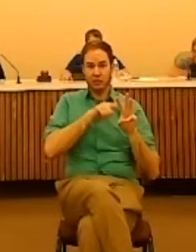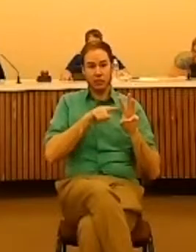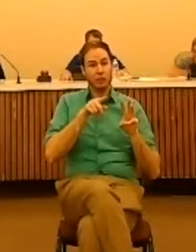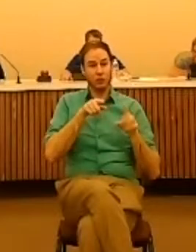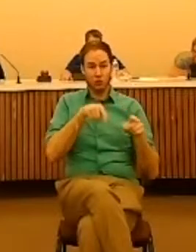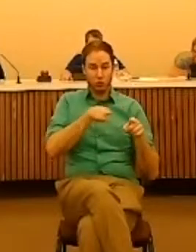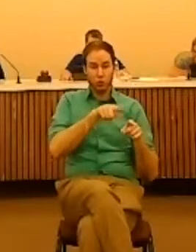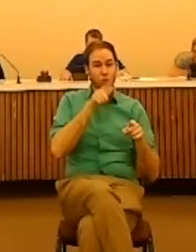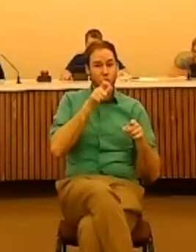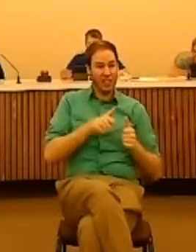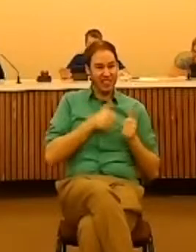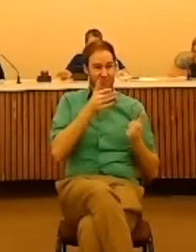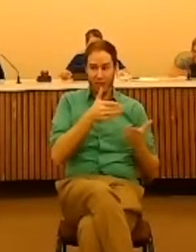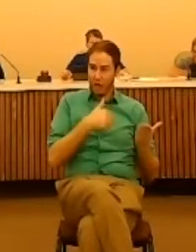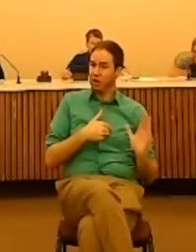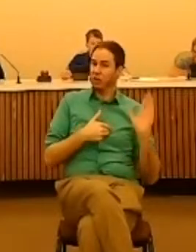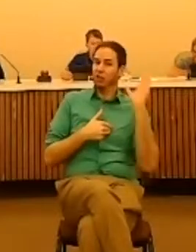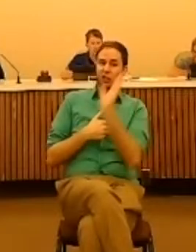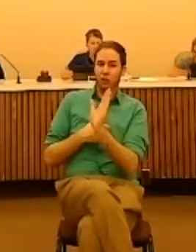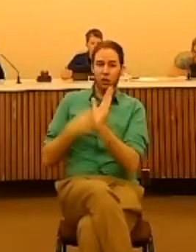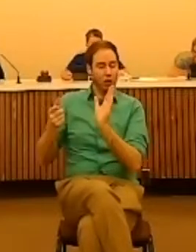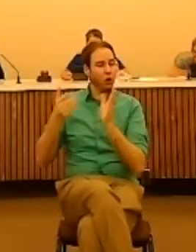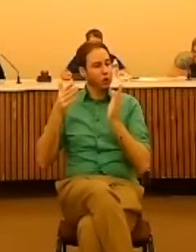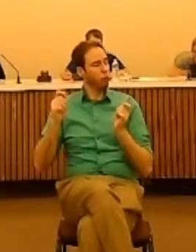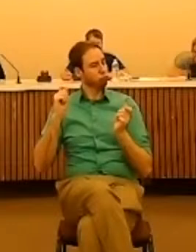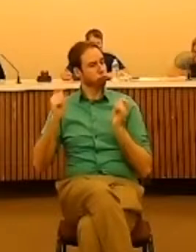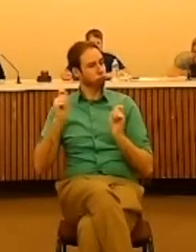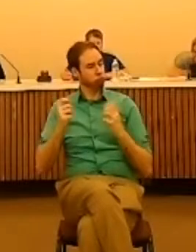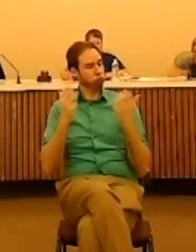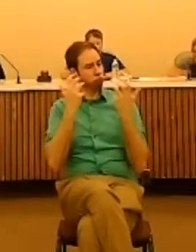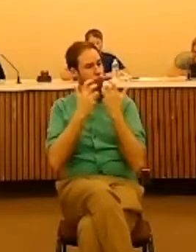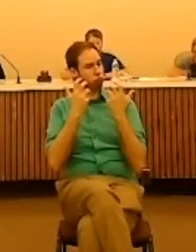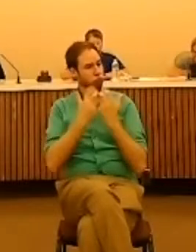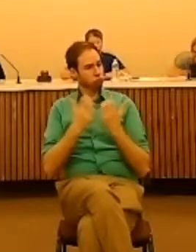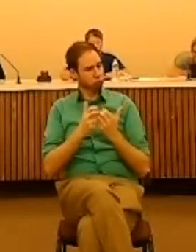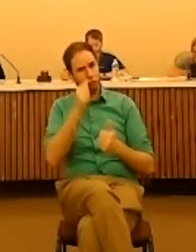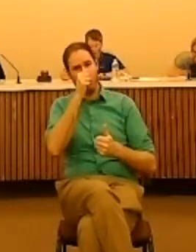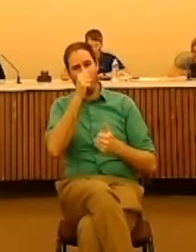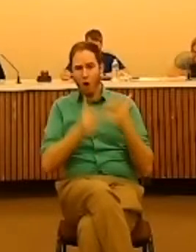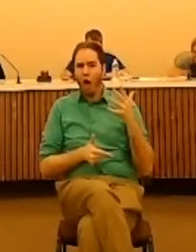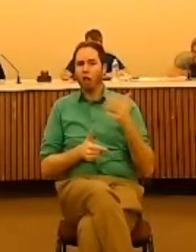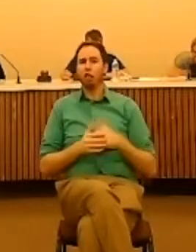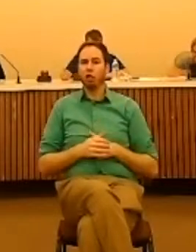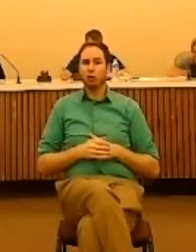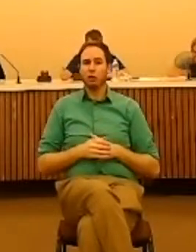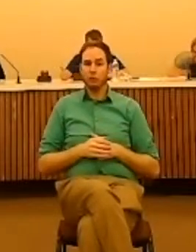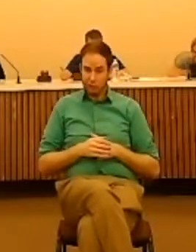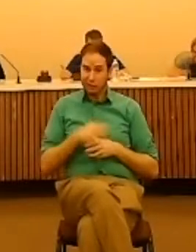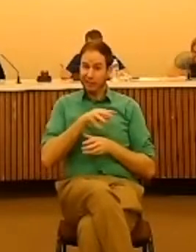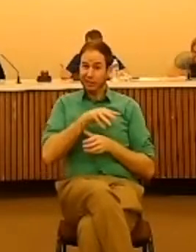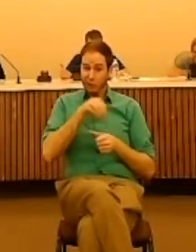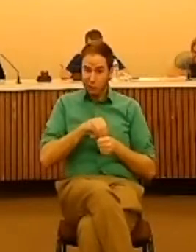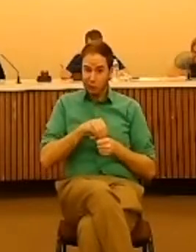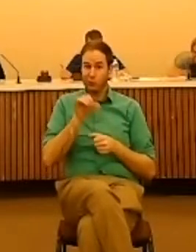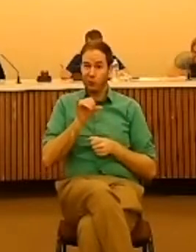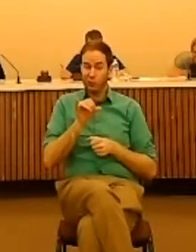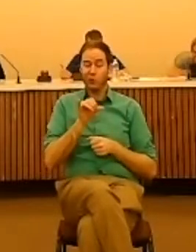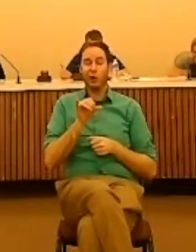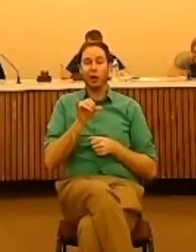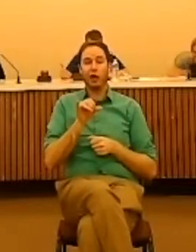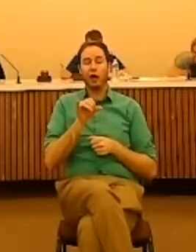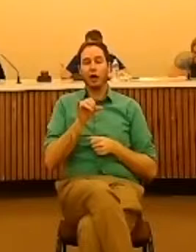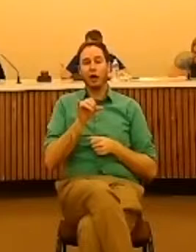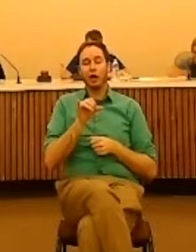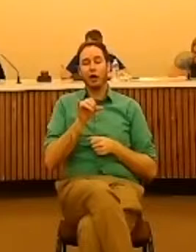brought forth. And they've already adjusted their plans to accommodate some of those, including